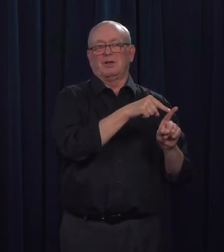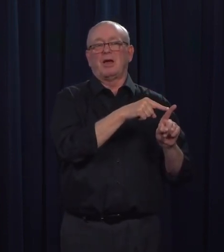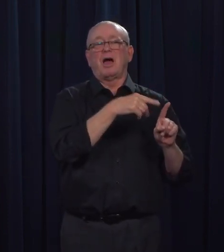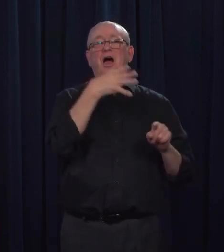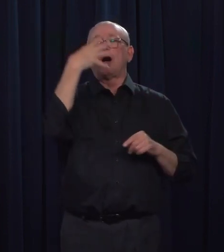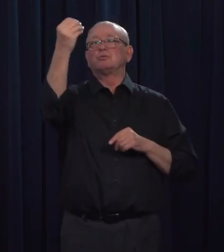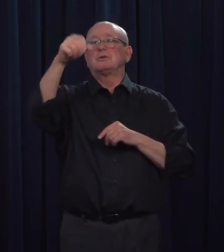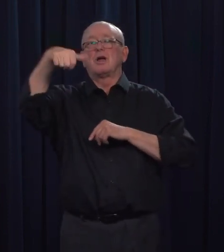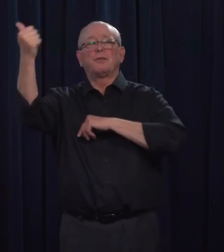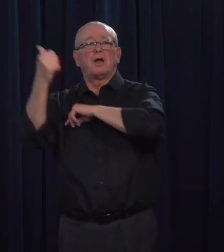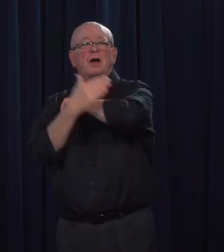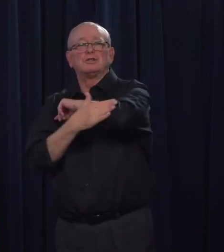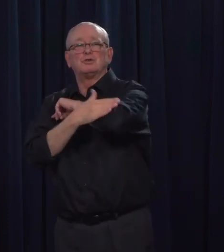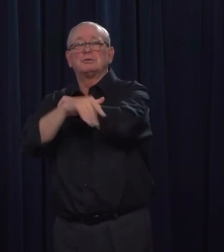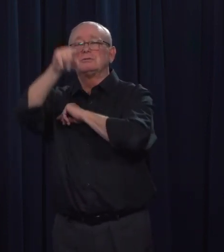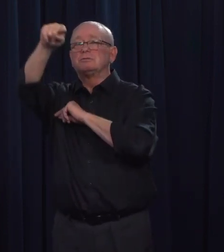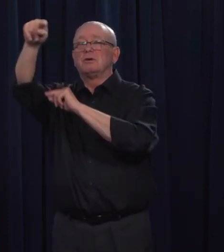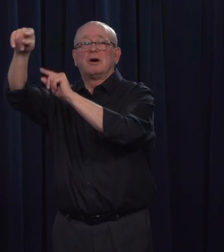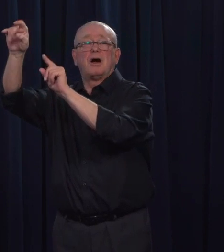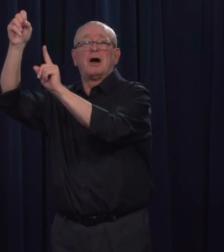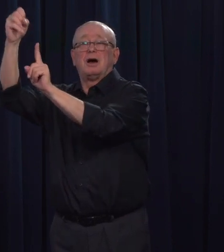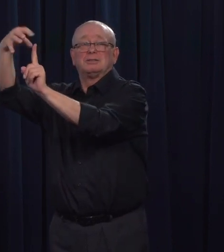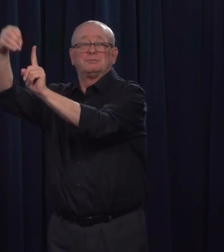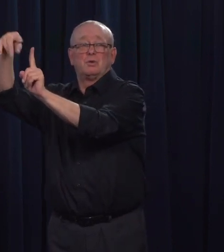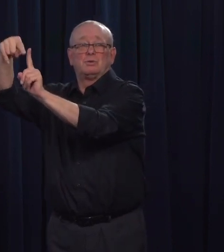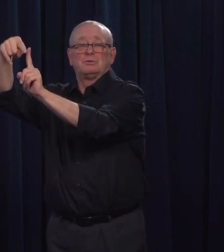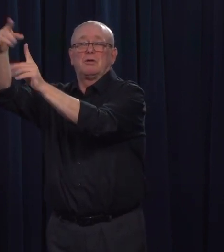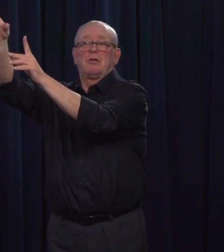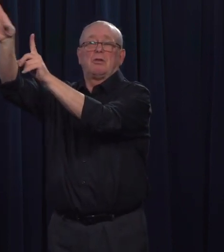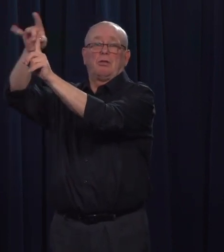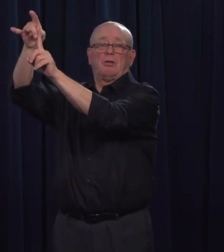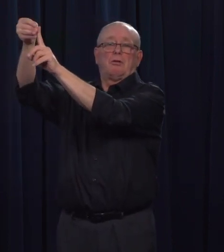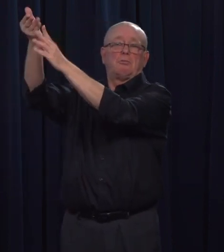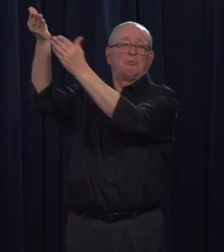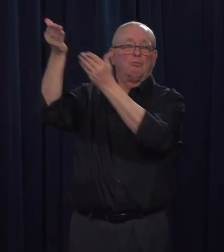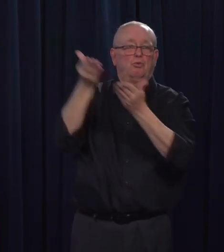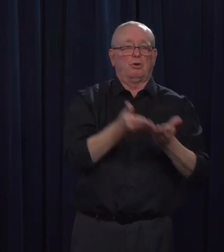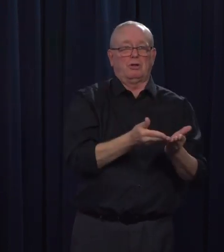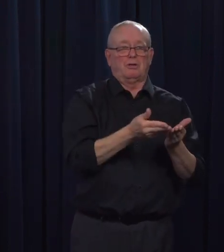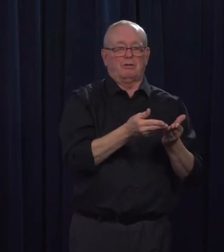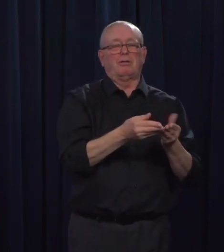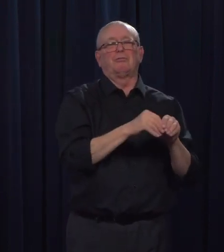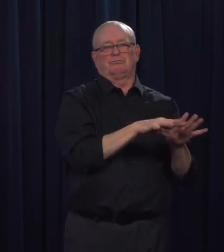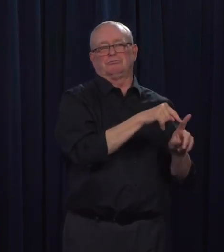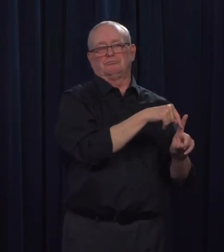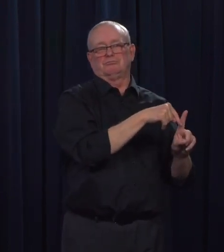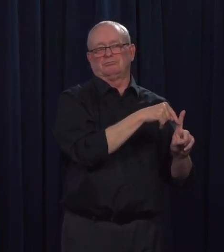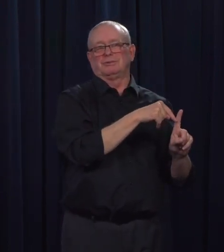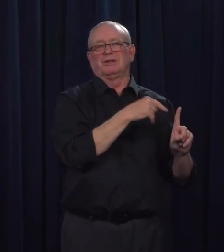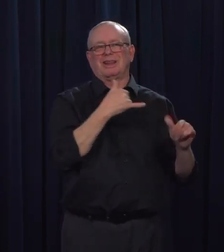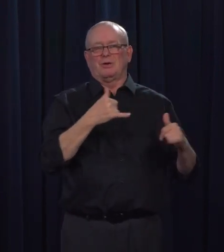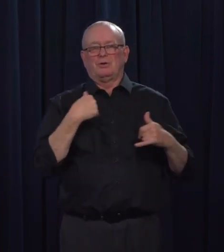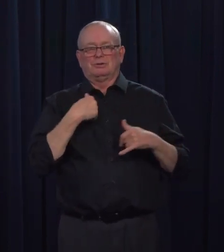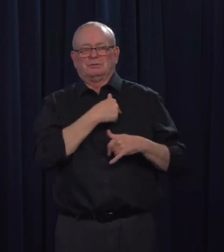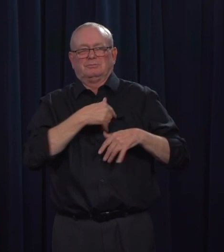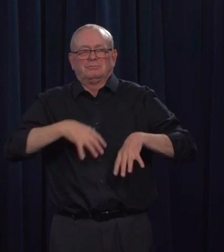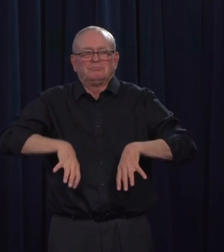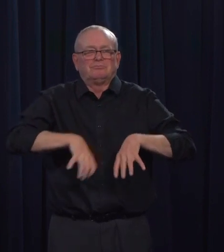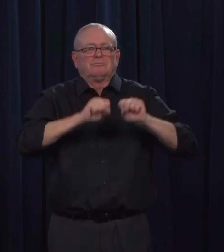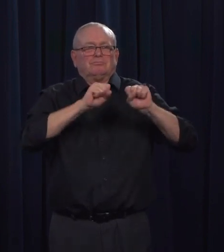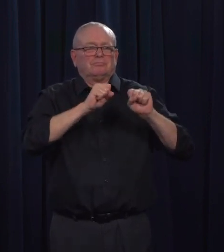the country, and have since come into Alberta, our measures that we are taking are to prevent any further spread beyond. And as you know,